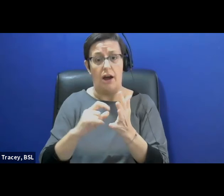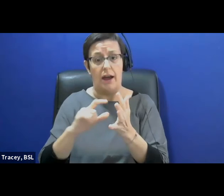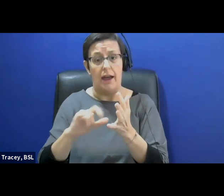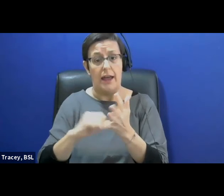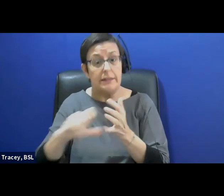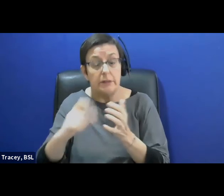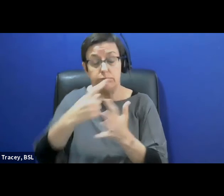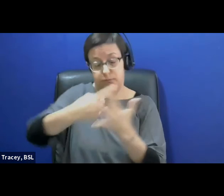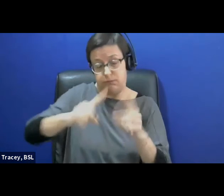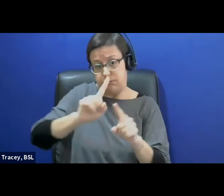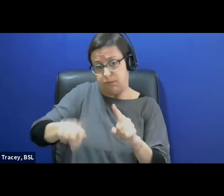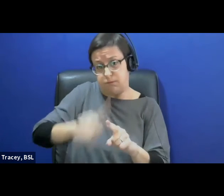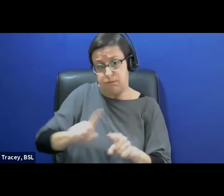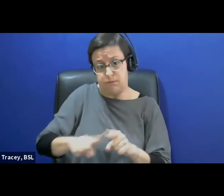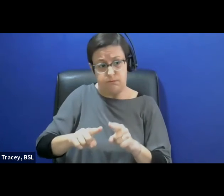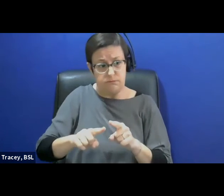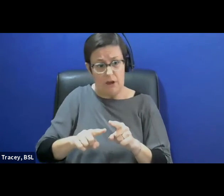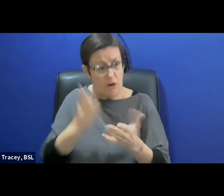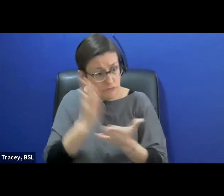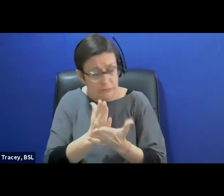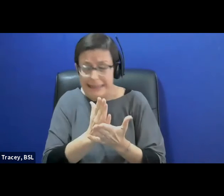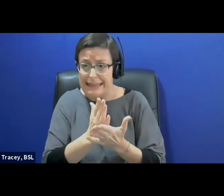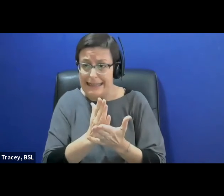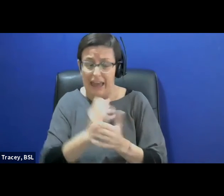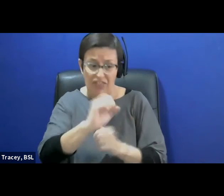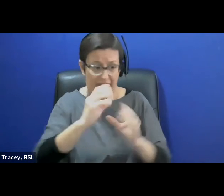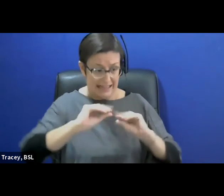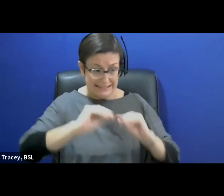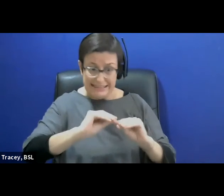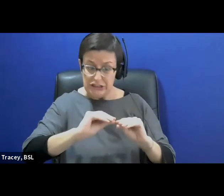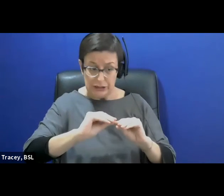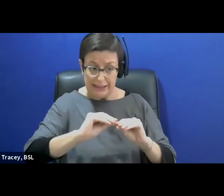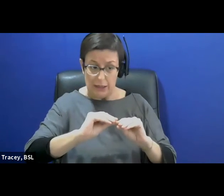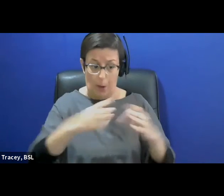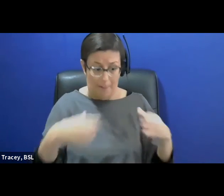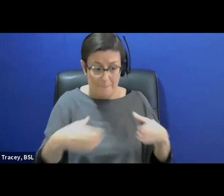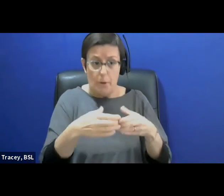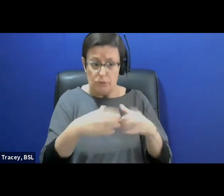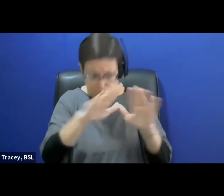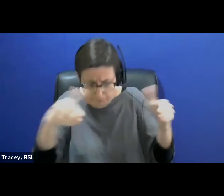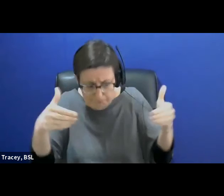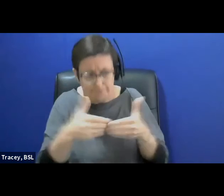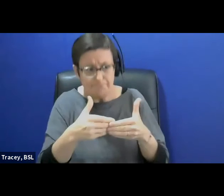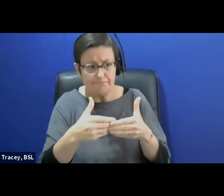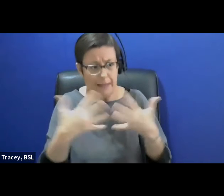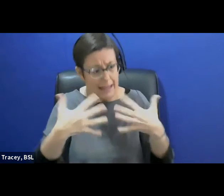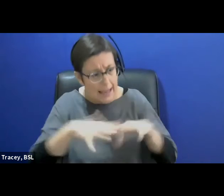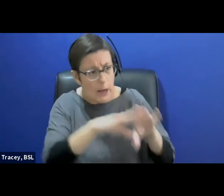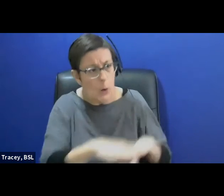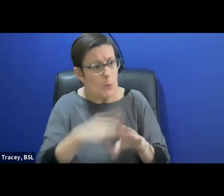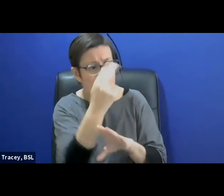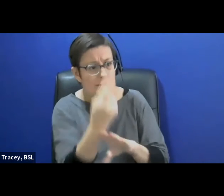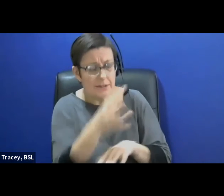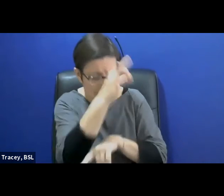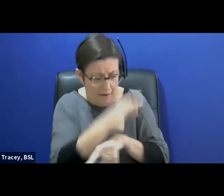include inclusive design as a serious part of their development and training